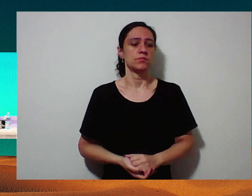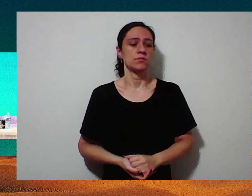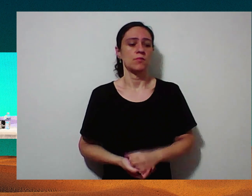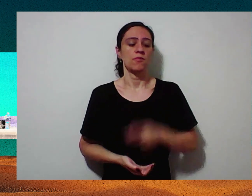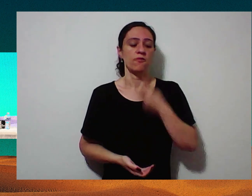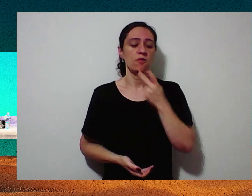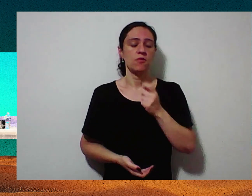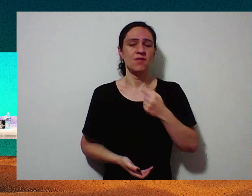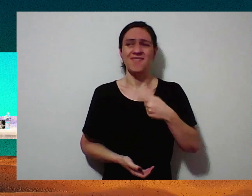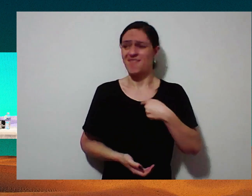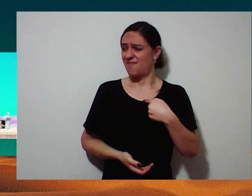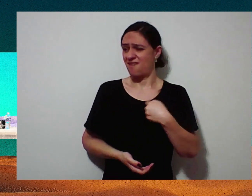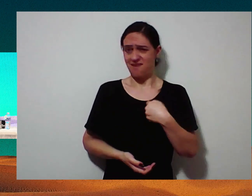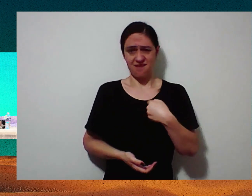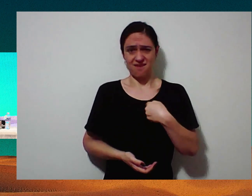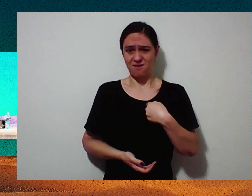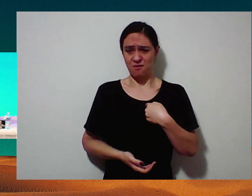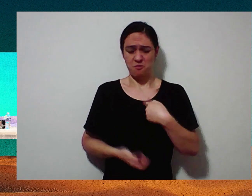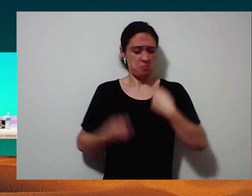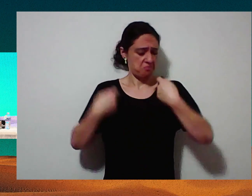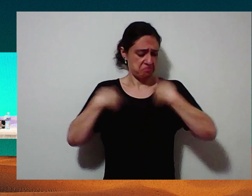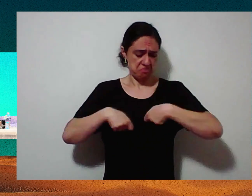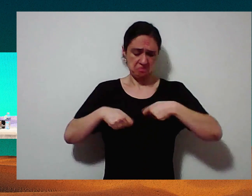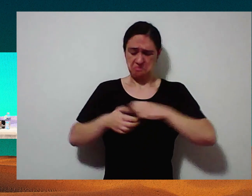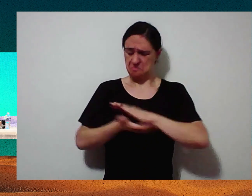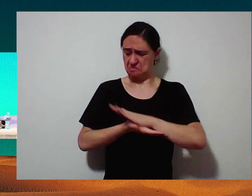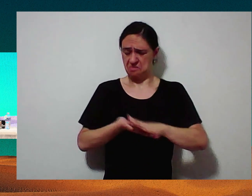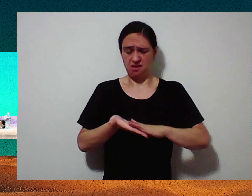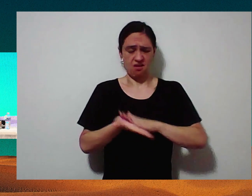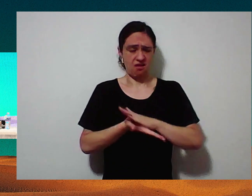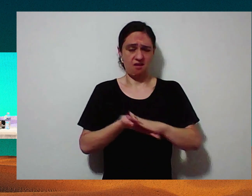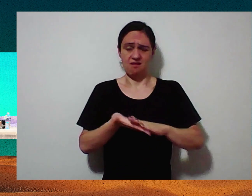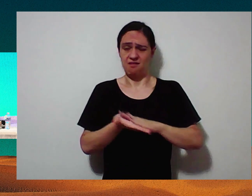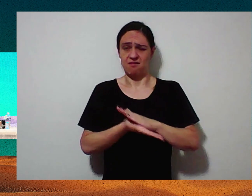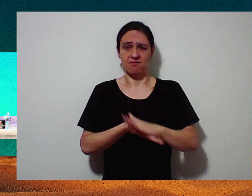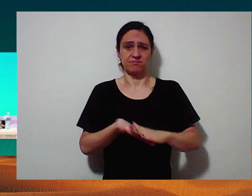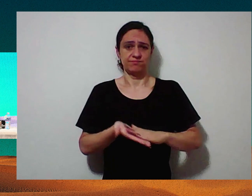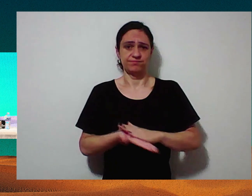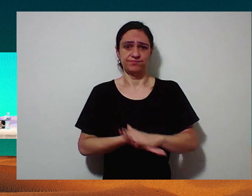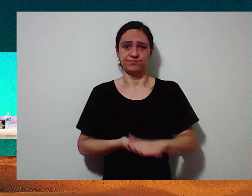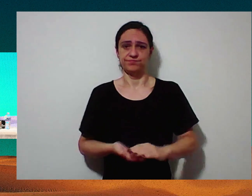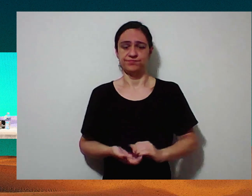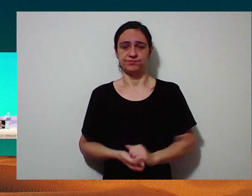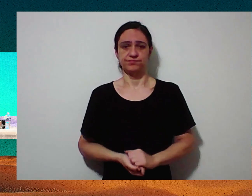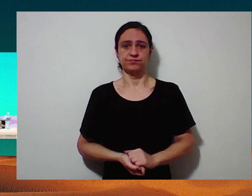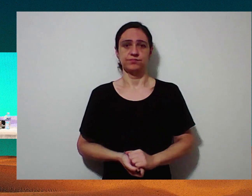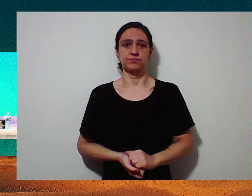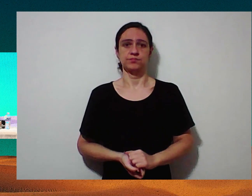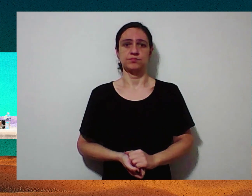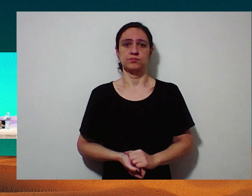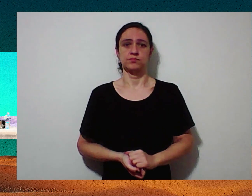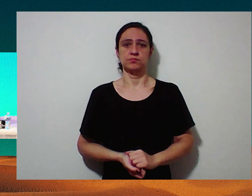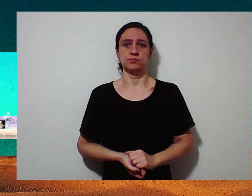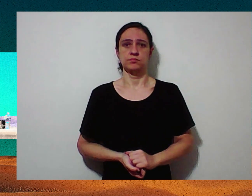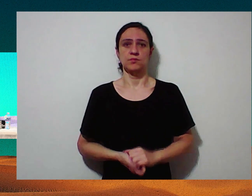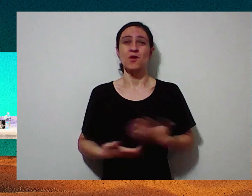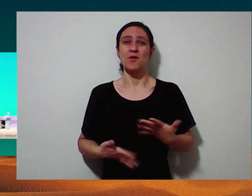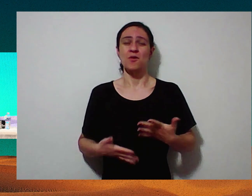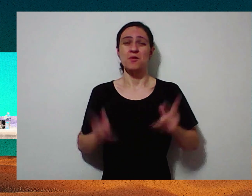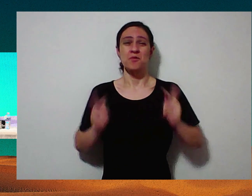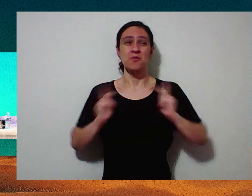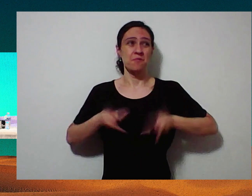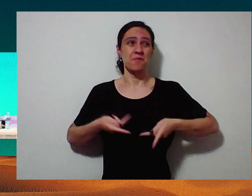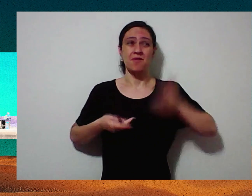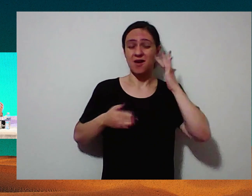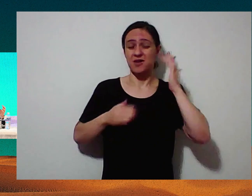do nothing of myself. Quando o homem se acha muito capaz, irmão, está no caminho errado. When man thinks he's very